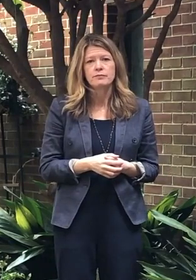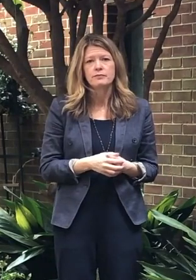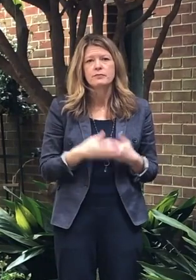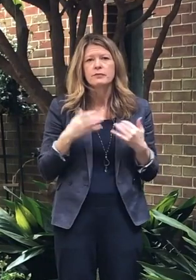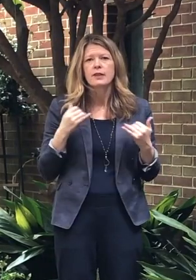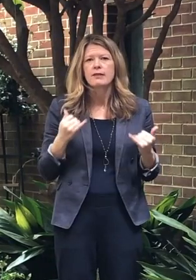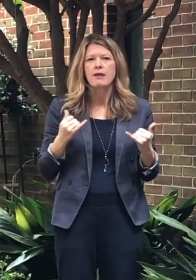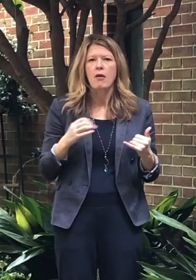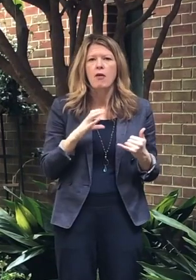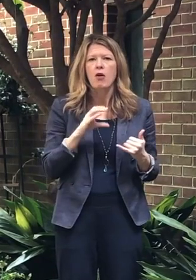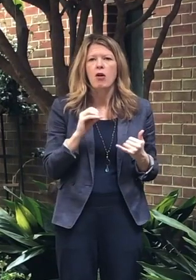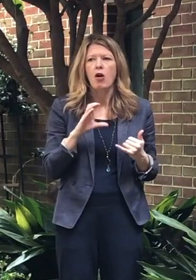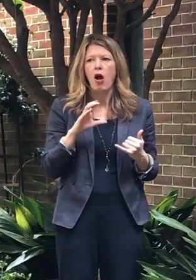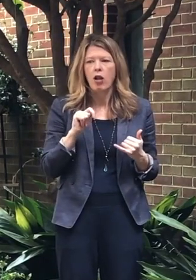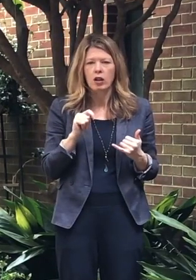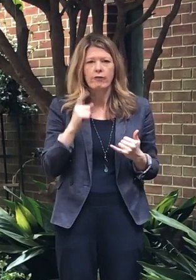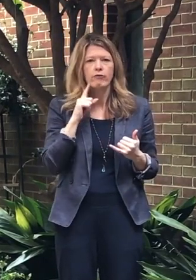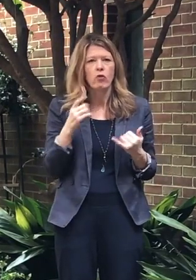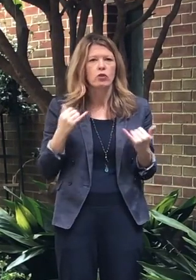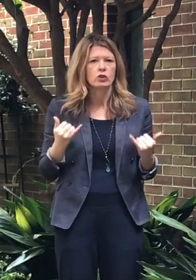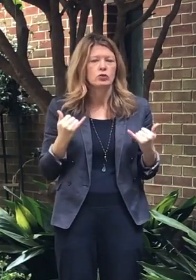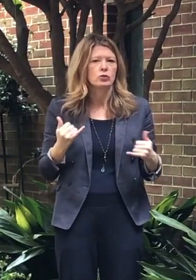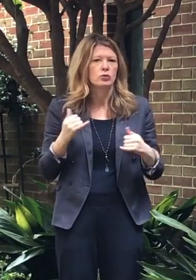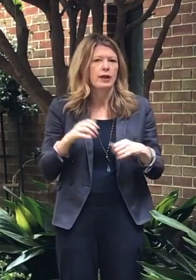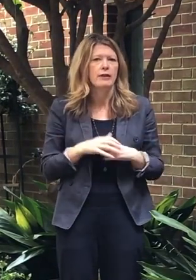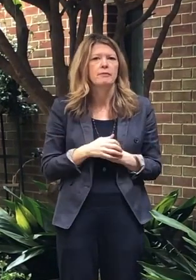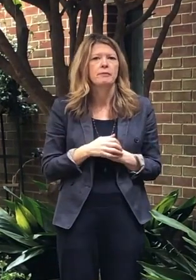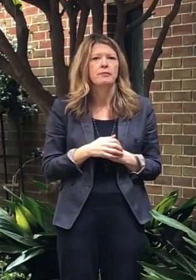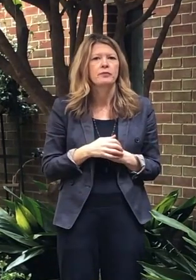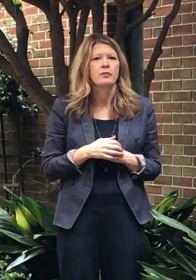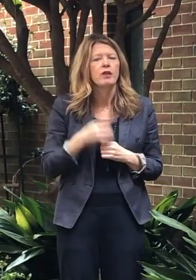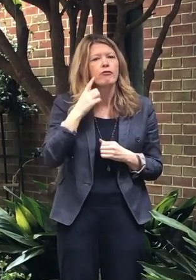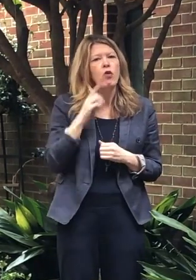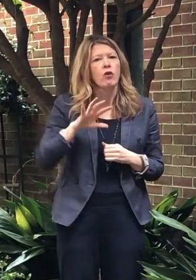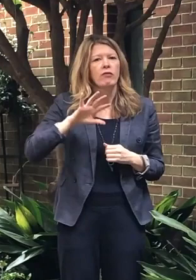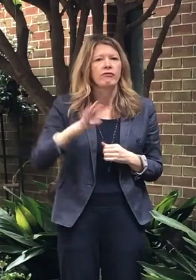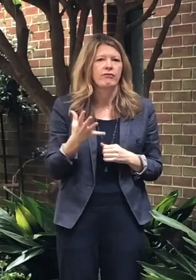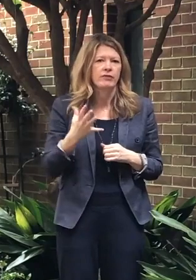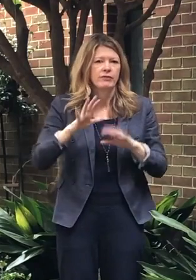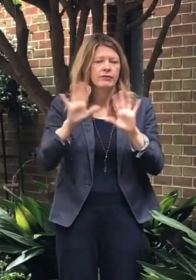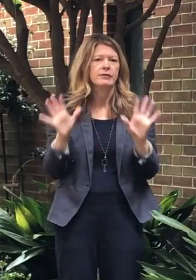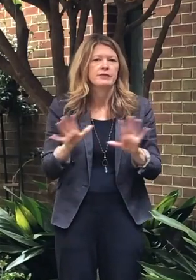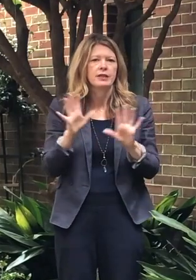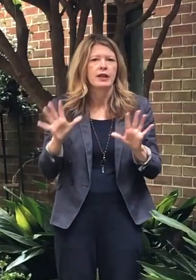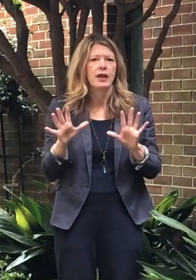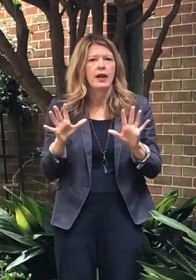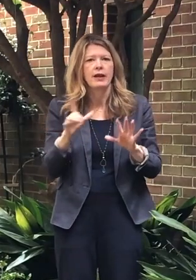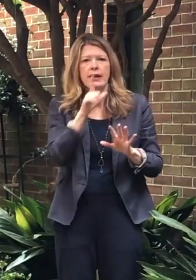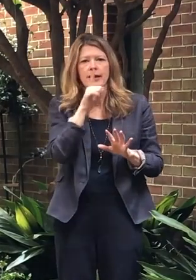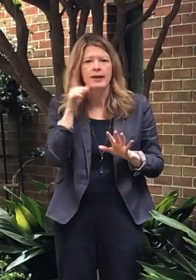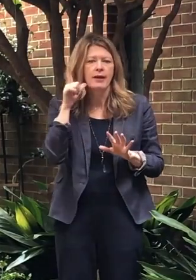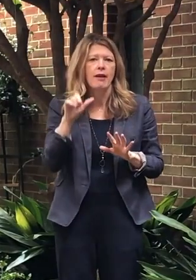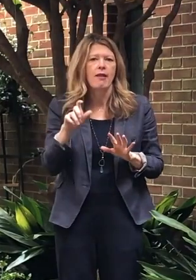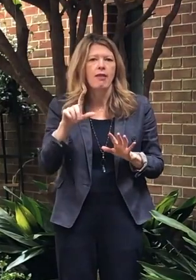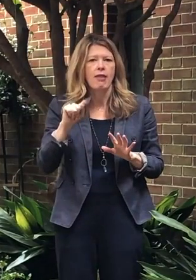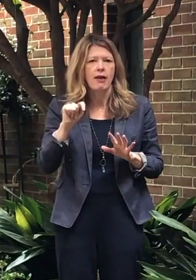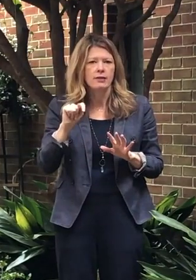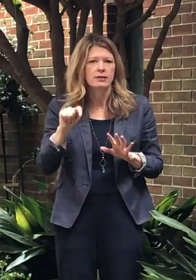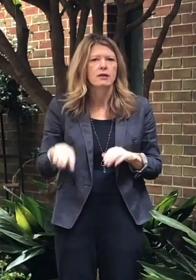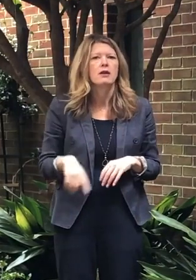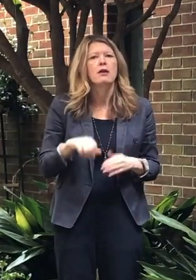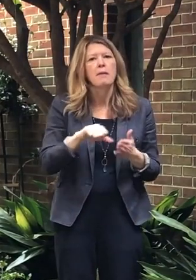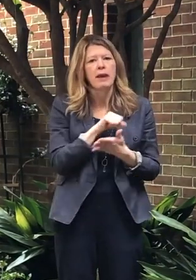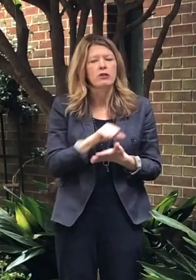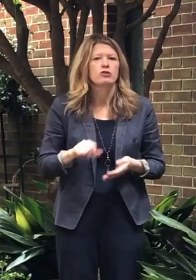Collect of the day is the collect for the fifth Sunday in Lent. It is on page